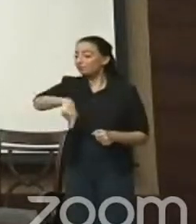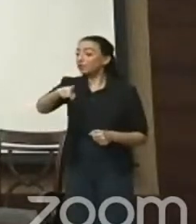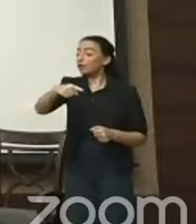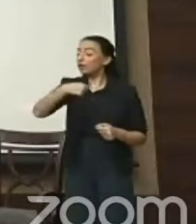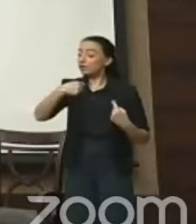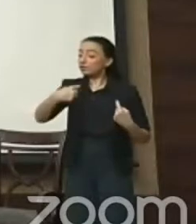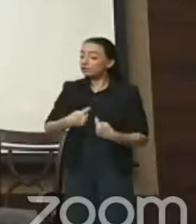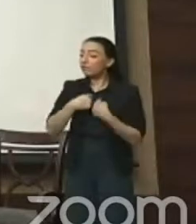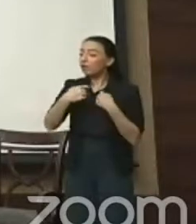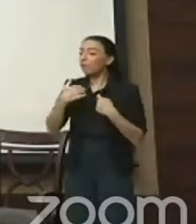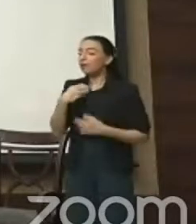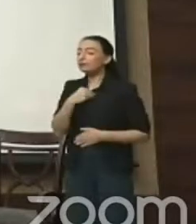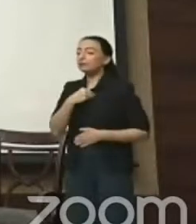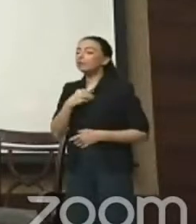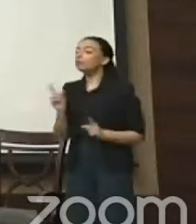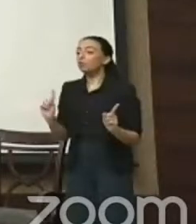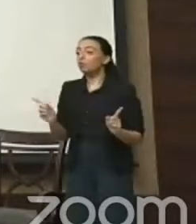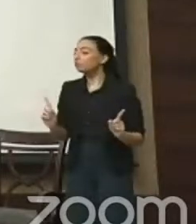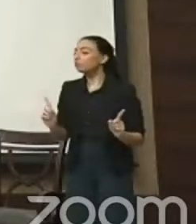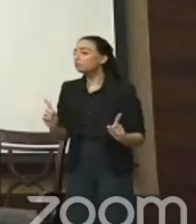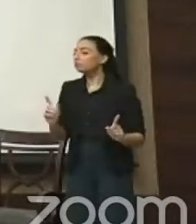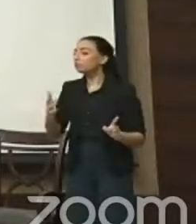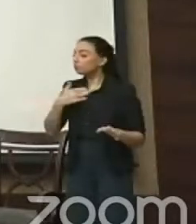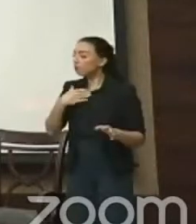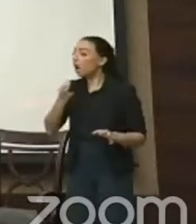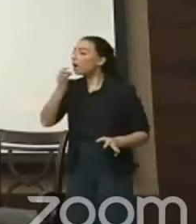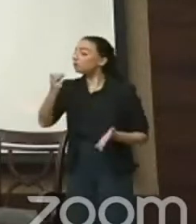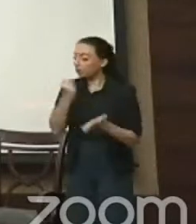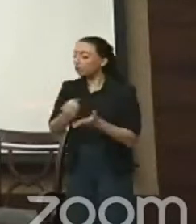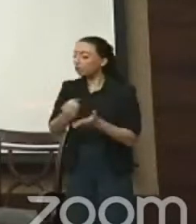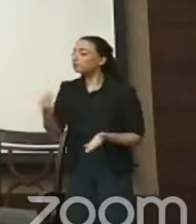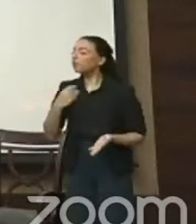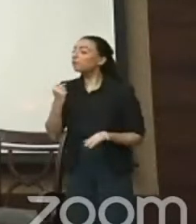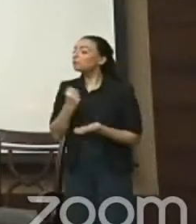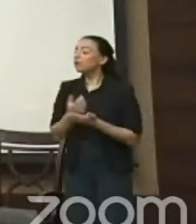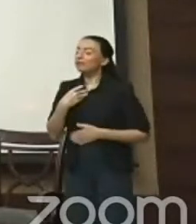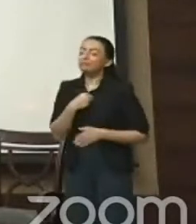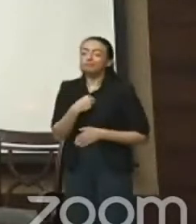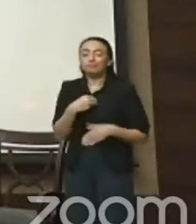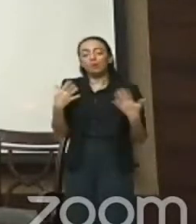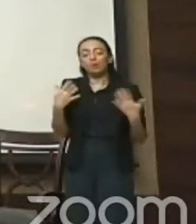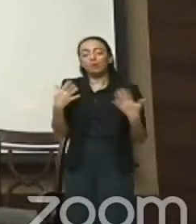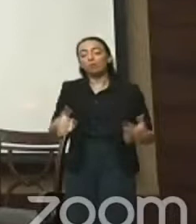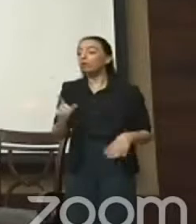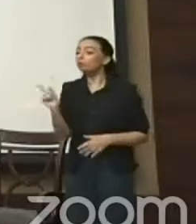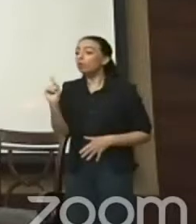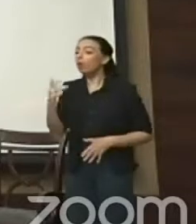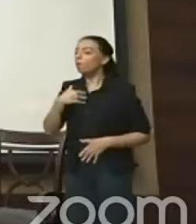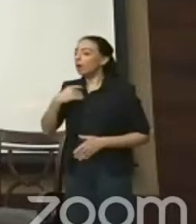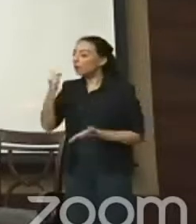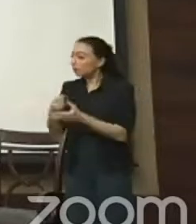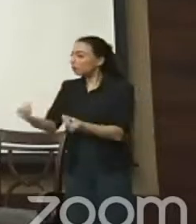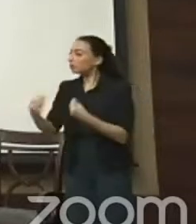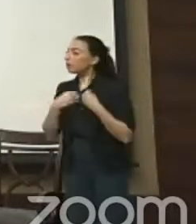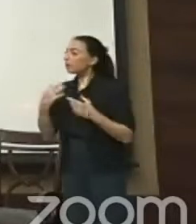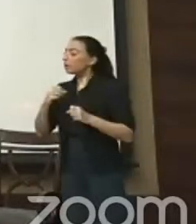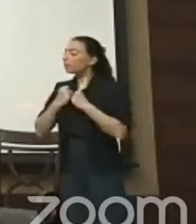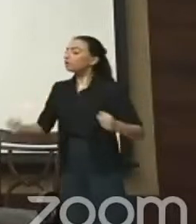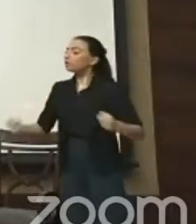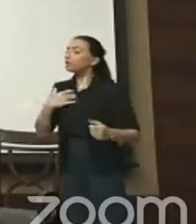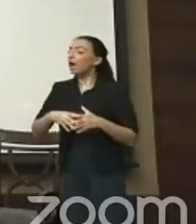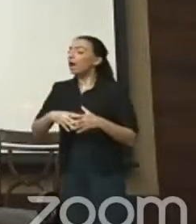should not compromise with any sort of this environment. They should ask for the rights. They should come out and